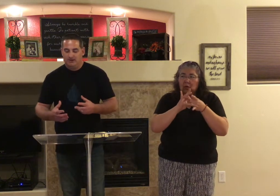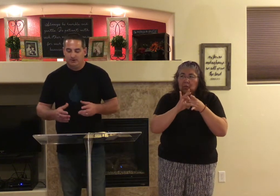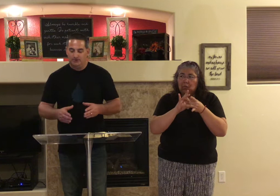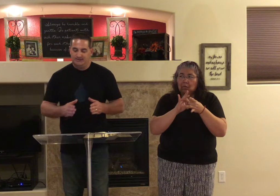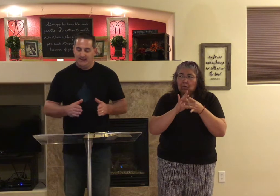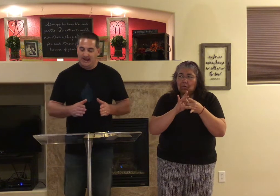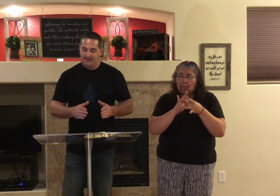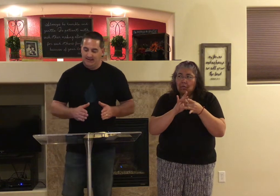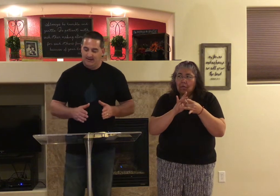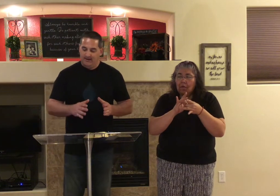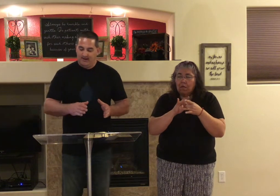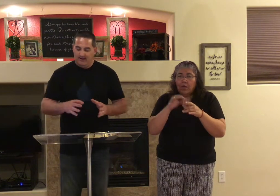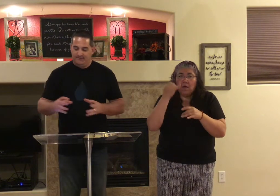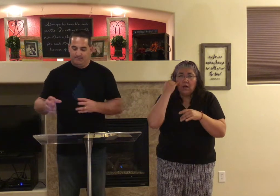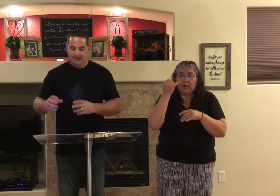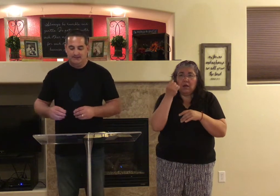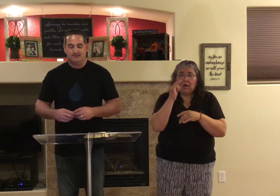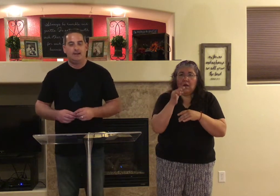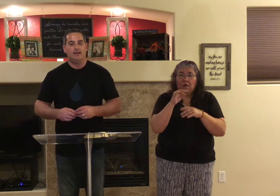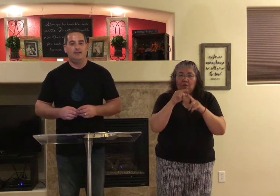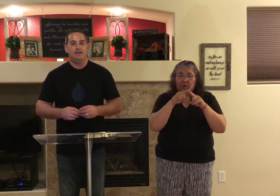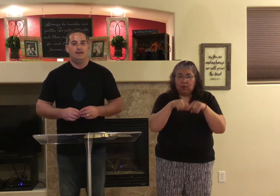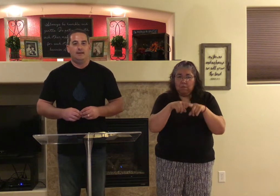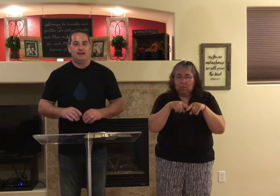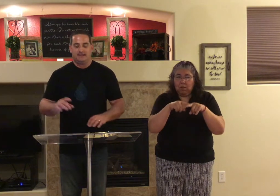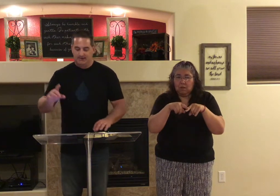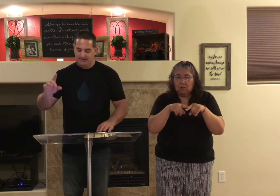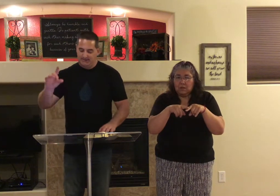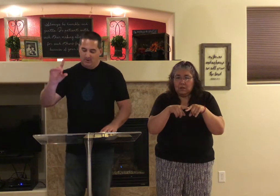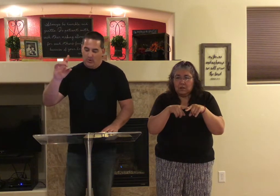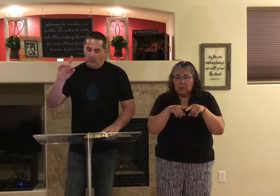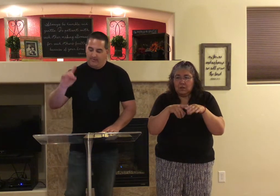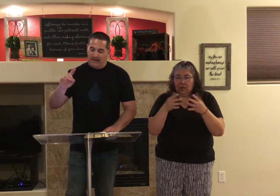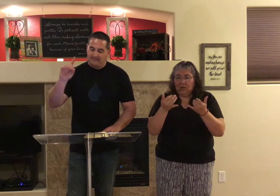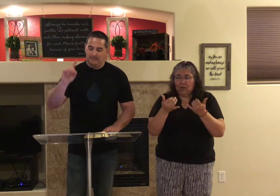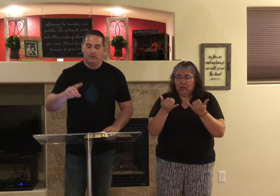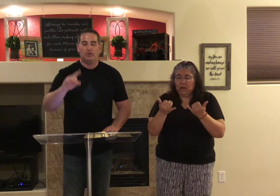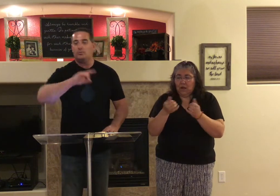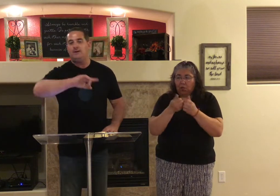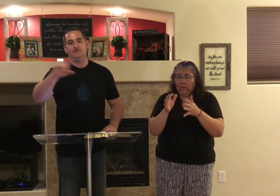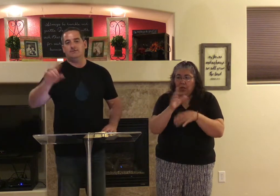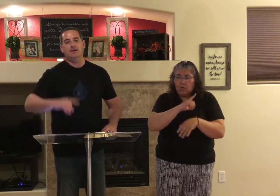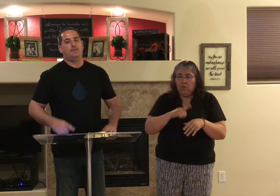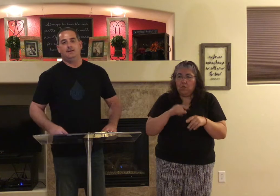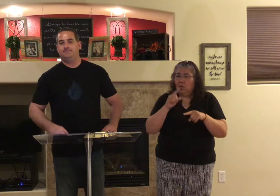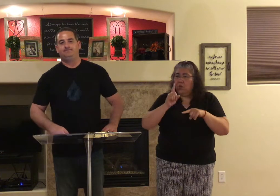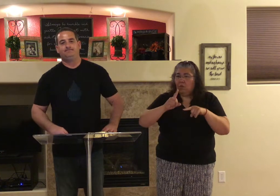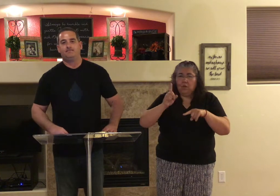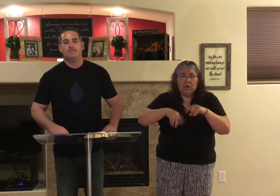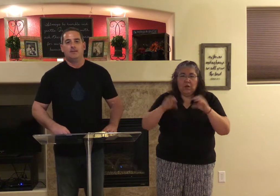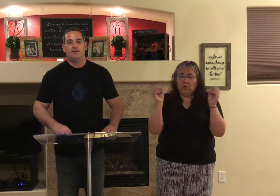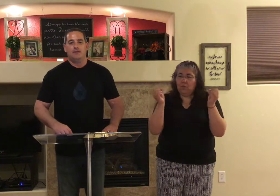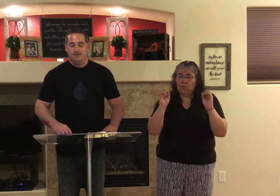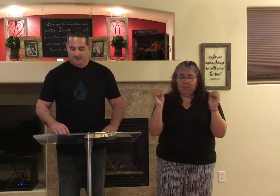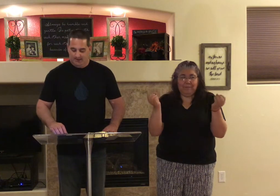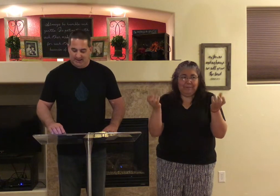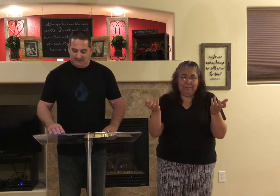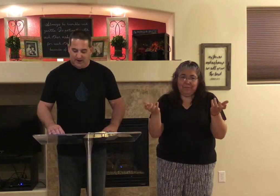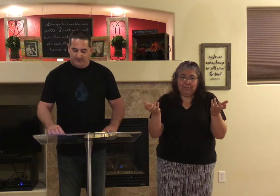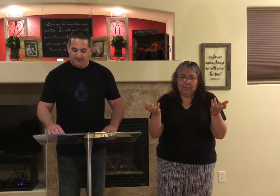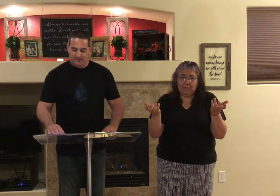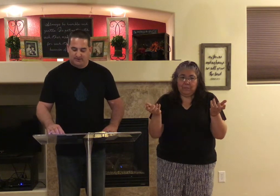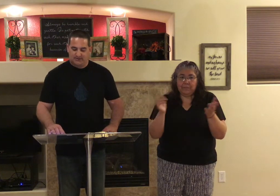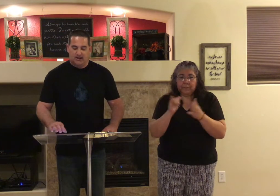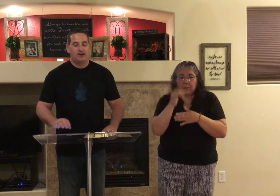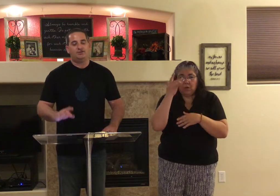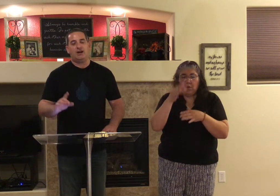Humility includes the idea of dependency. Can I tell you something? Without the Lord, we can do nothing. And that's